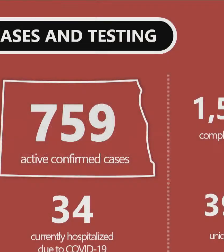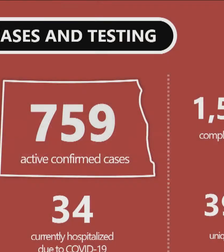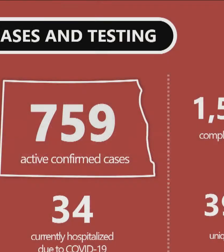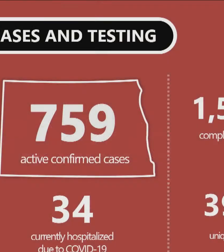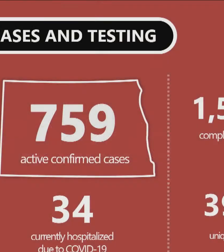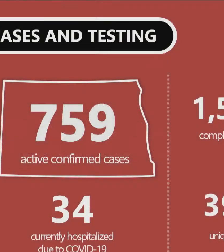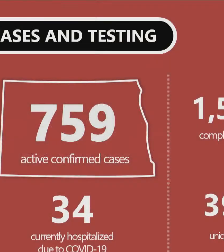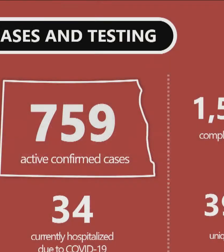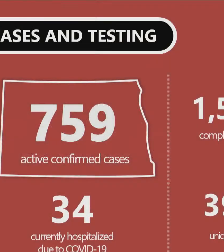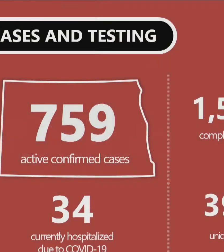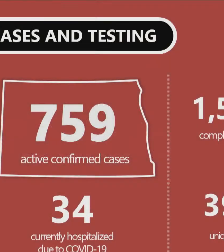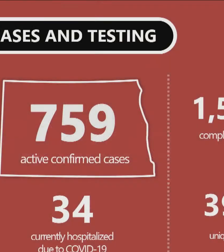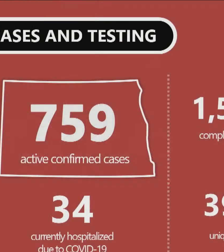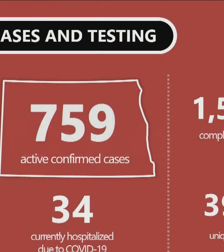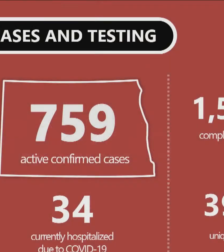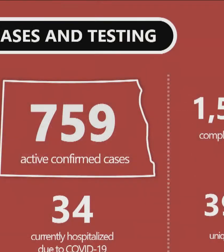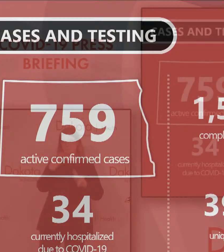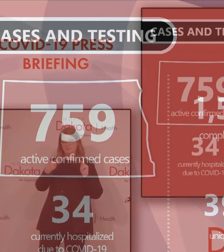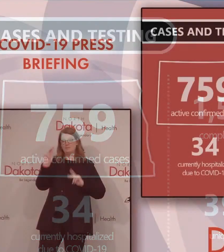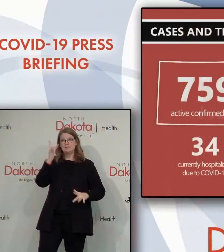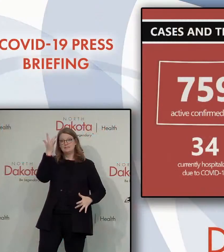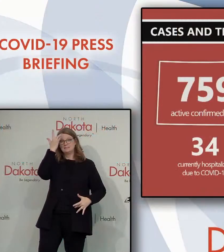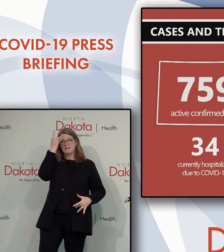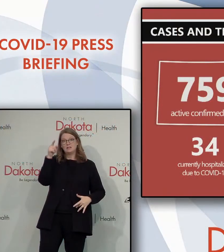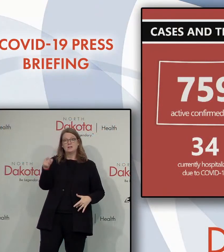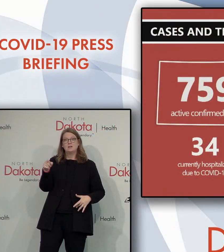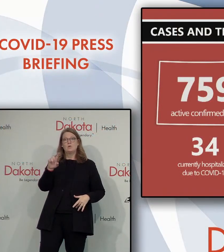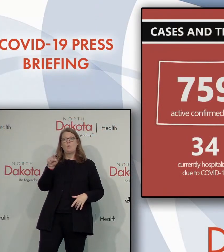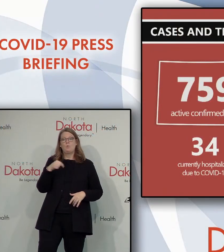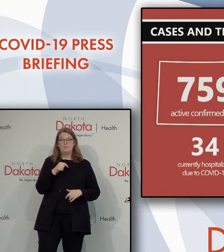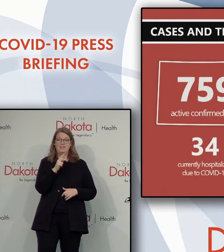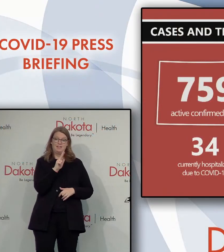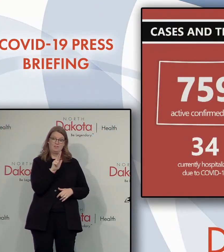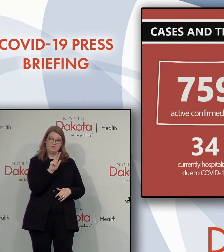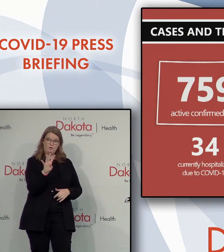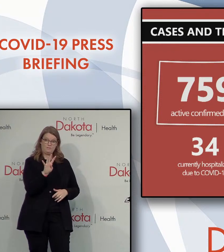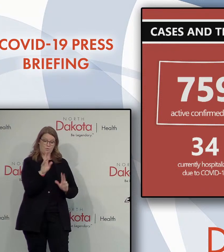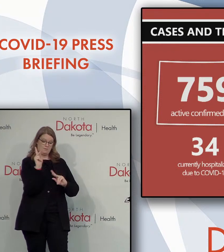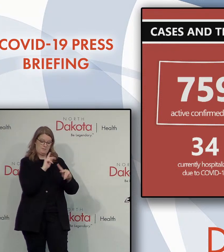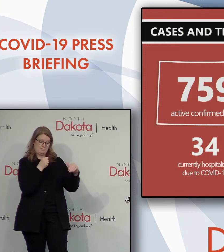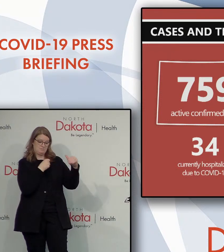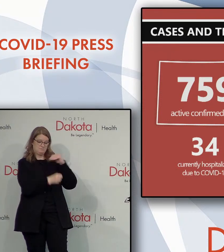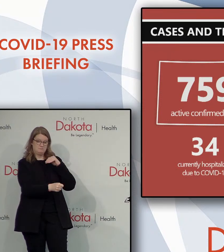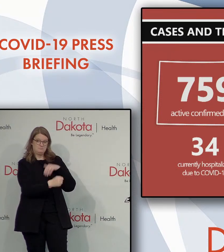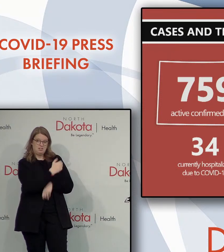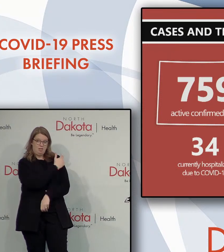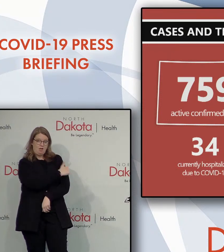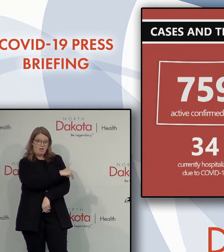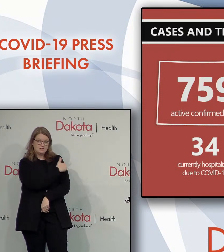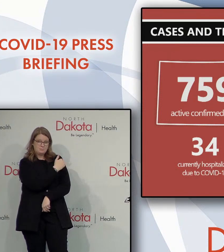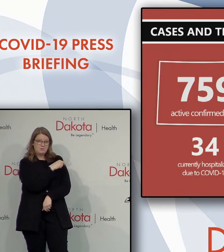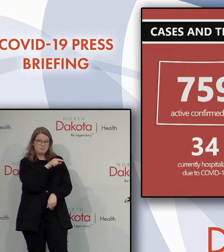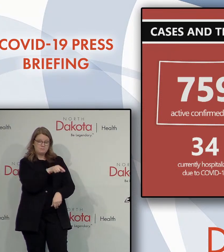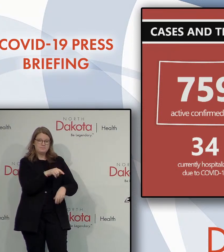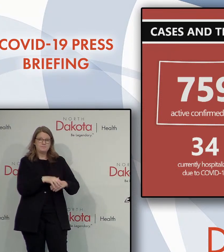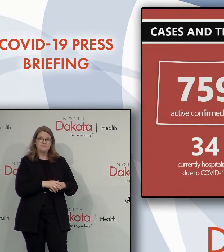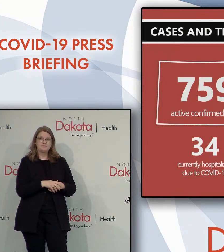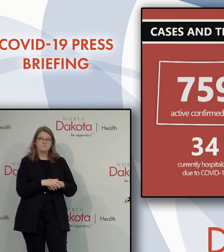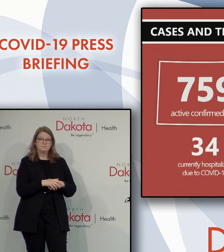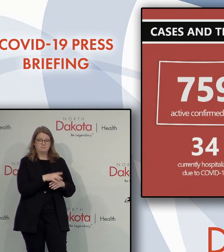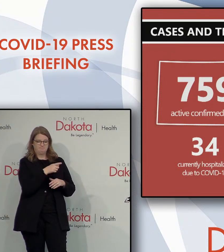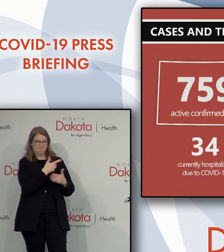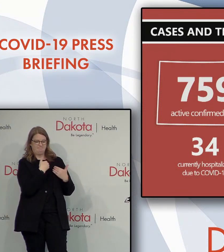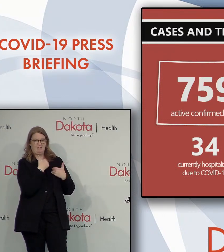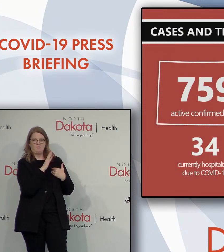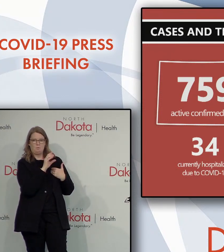cases of COVID-19 in the state. And as I mentioned earlier, there's only 34 individuals that are currently hospitalized with